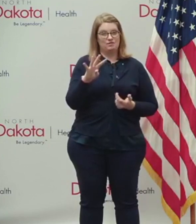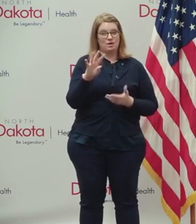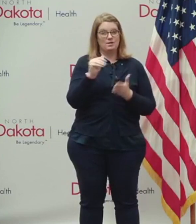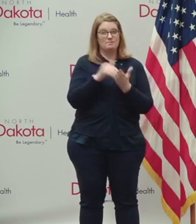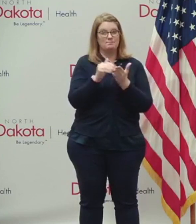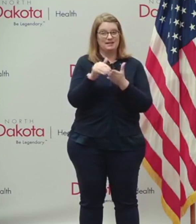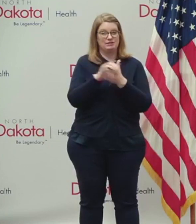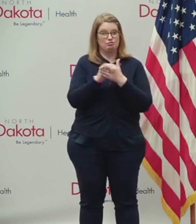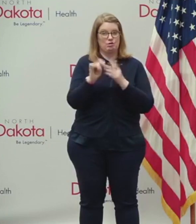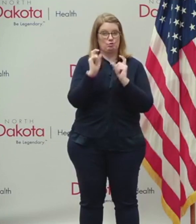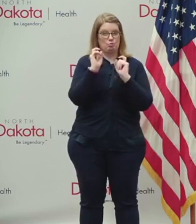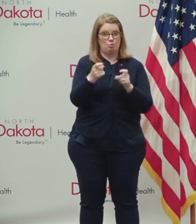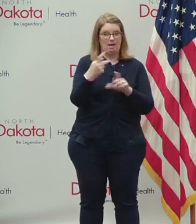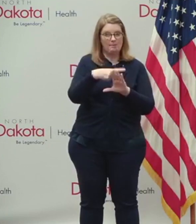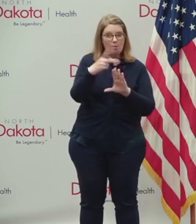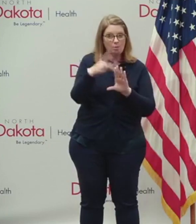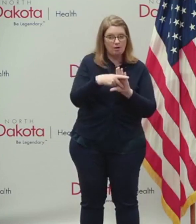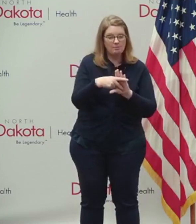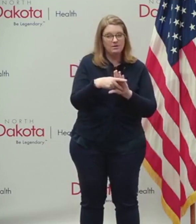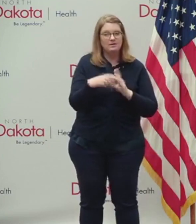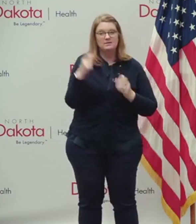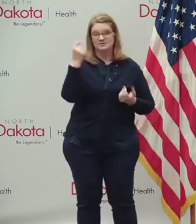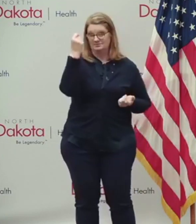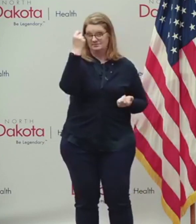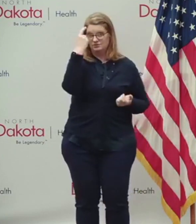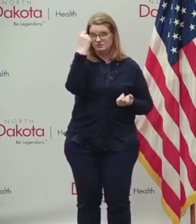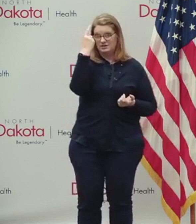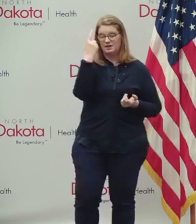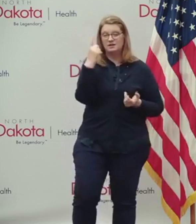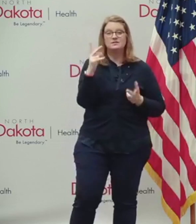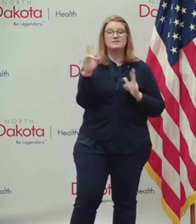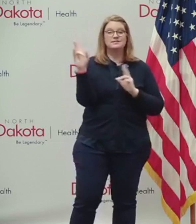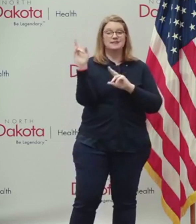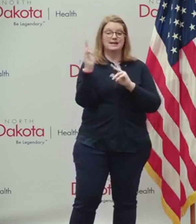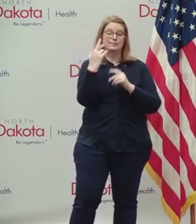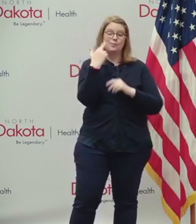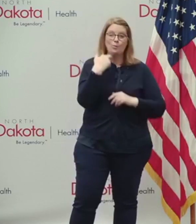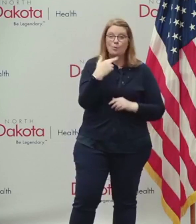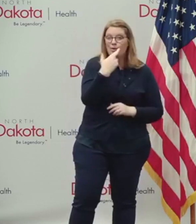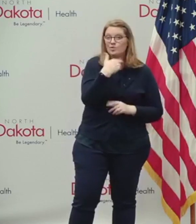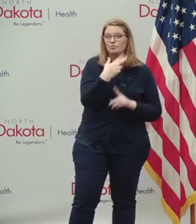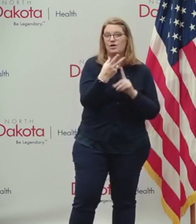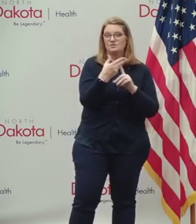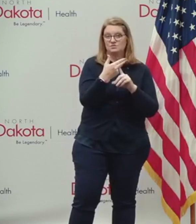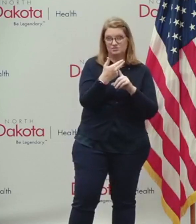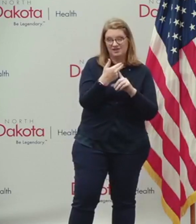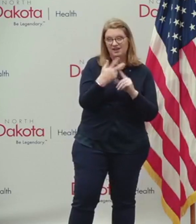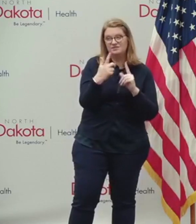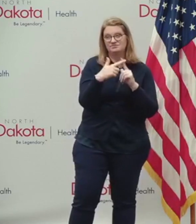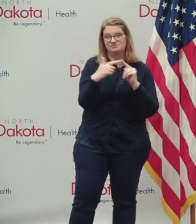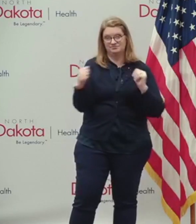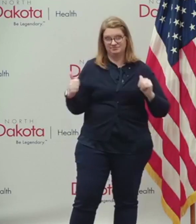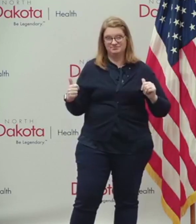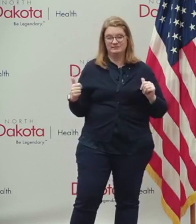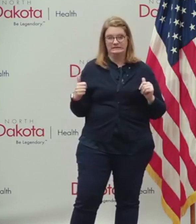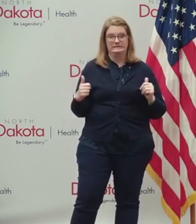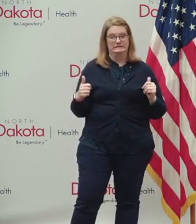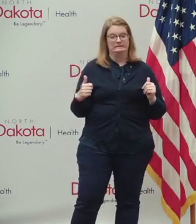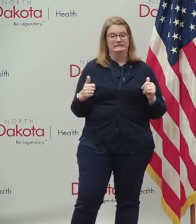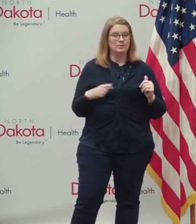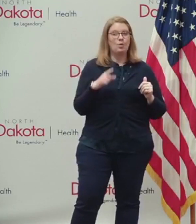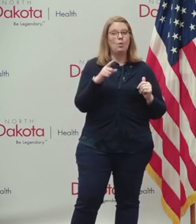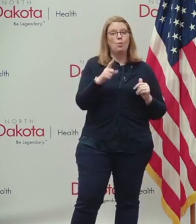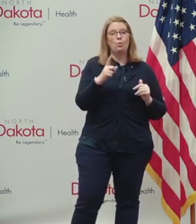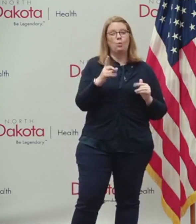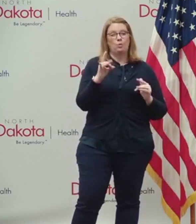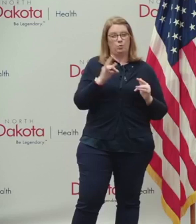grant program. We know that that those in the hospitality industry have been those that have been some have been the most